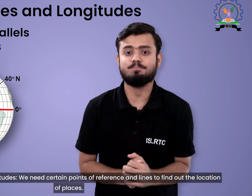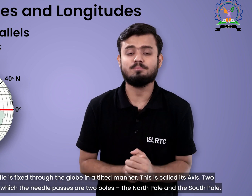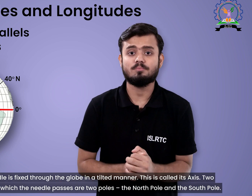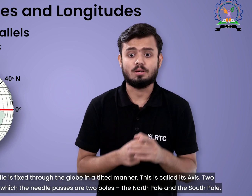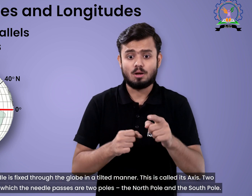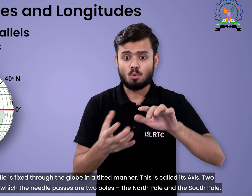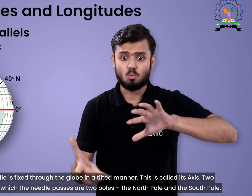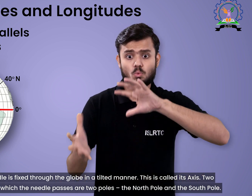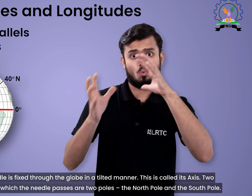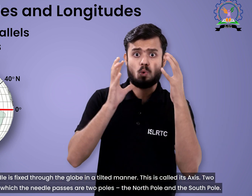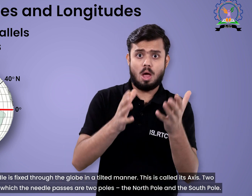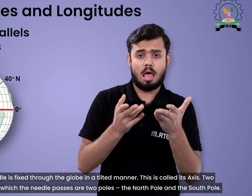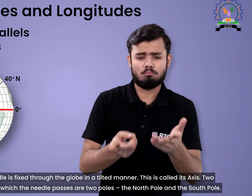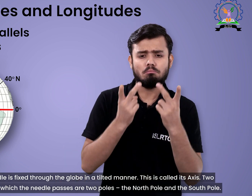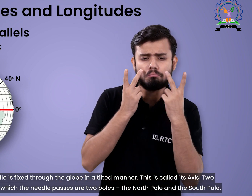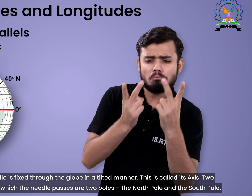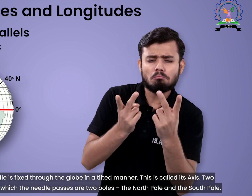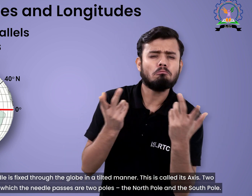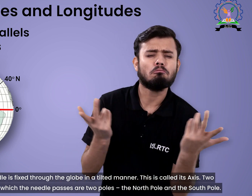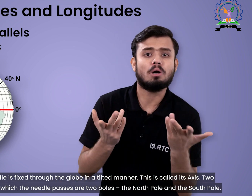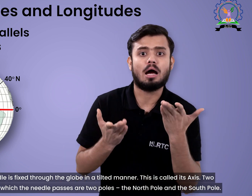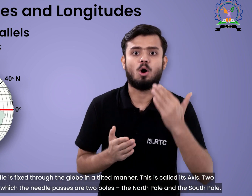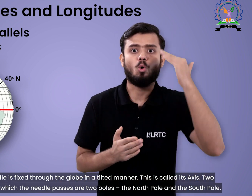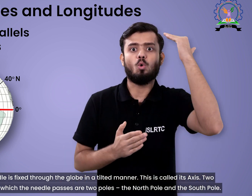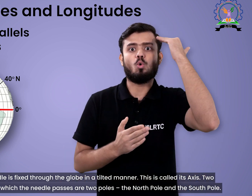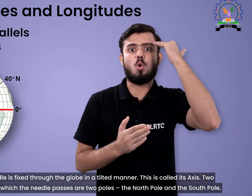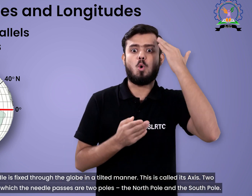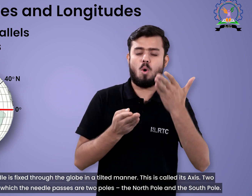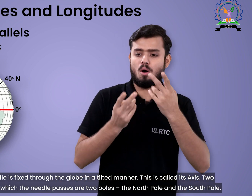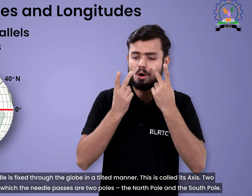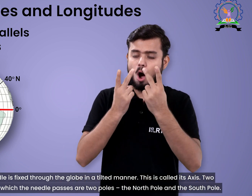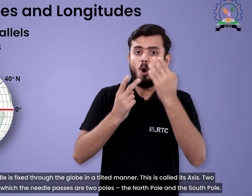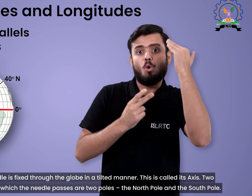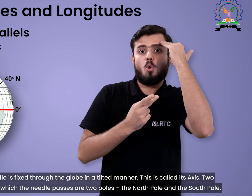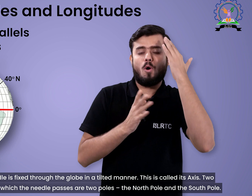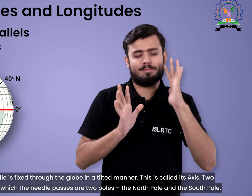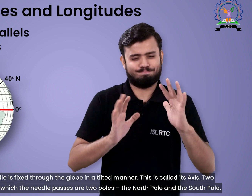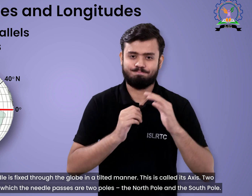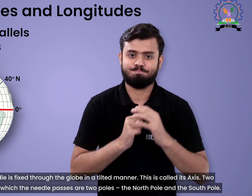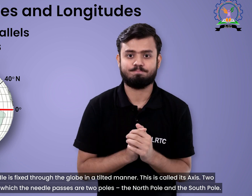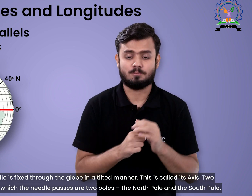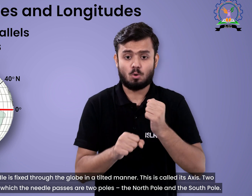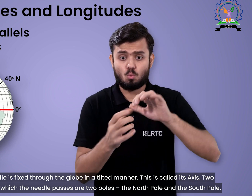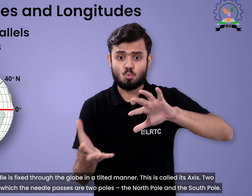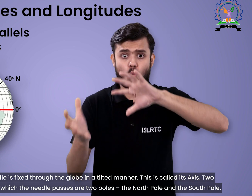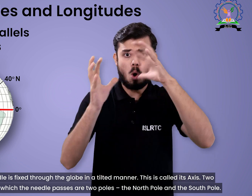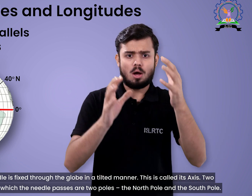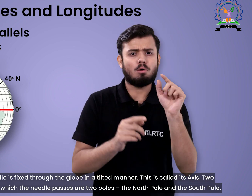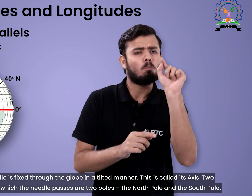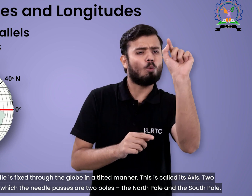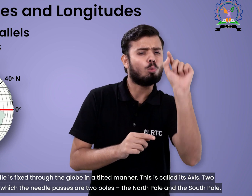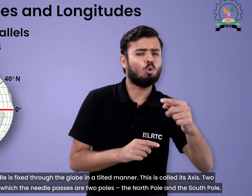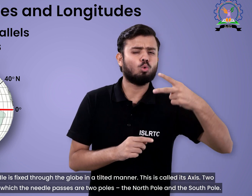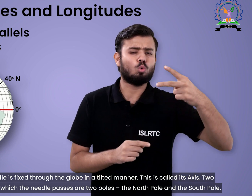You will notice that a needle is fixed through the globe in a tilted manner. This is called its